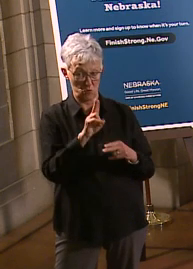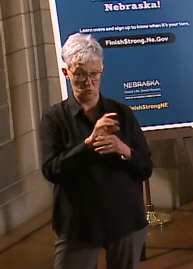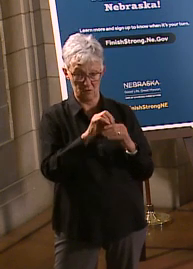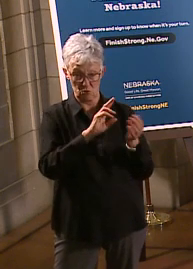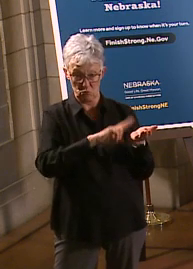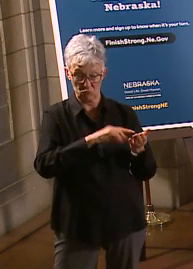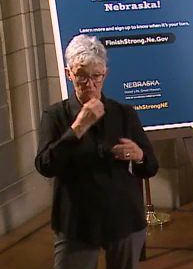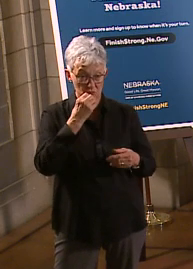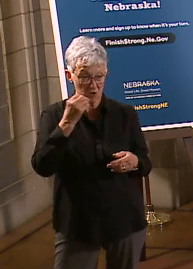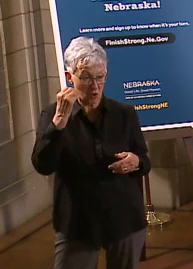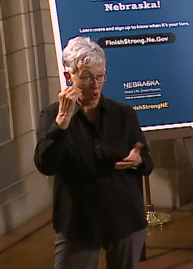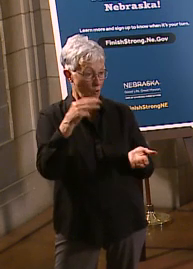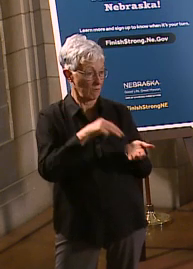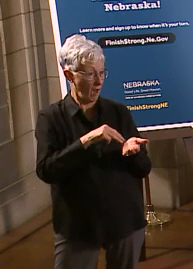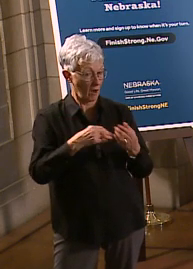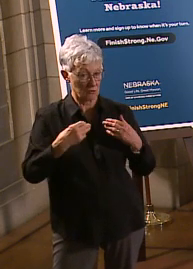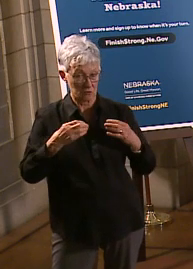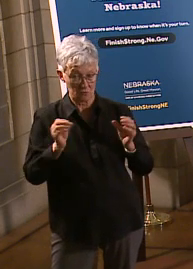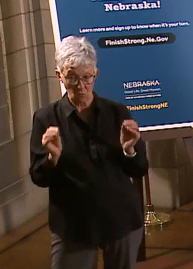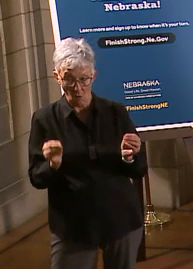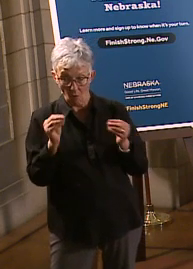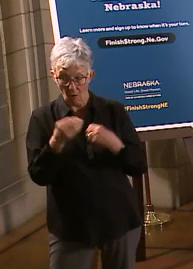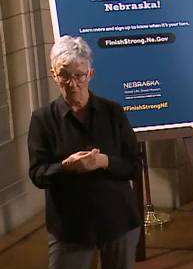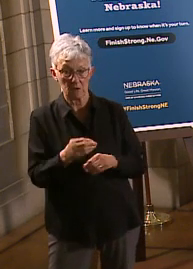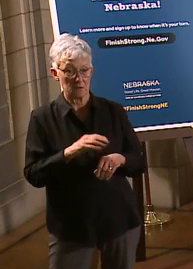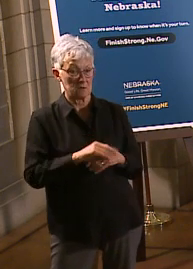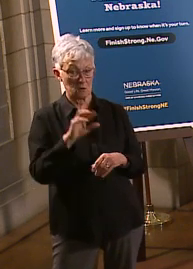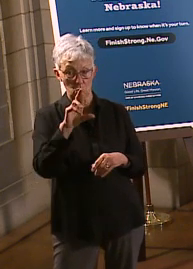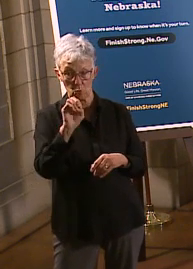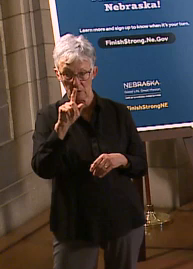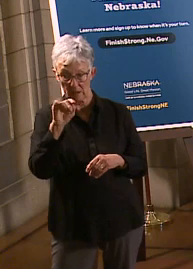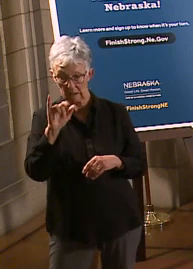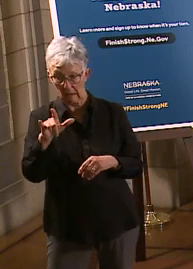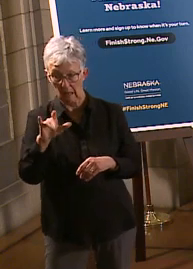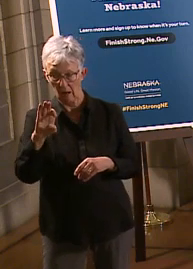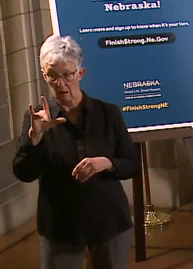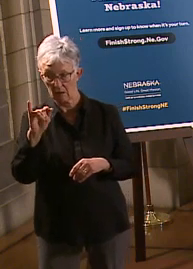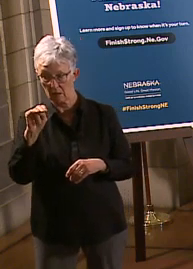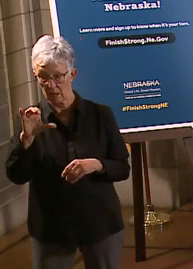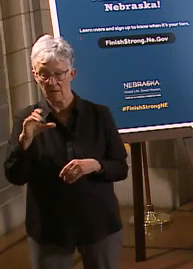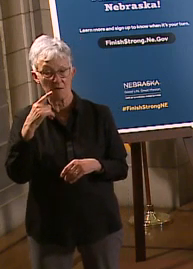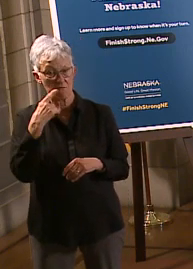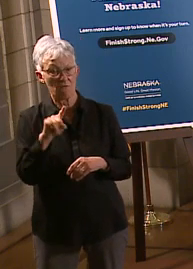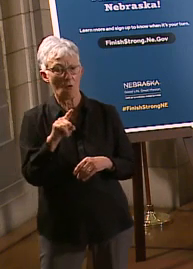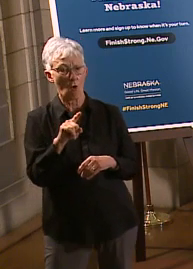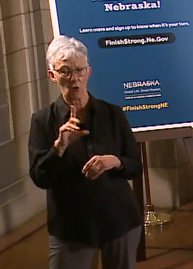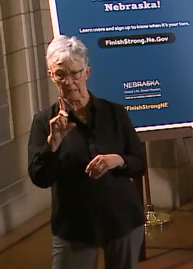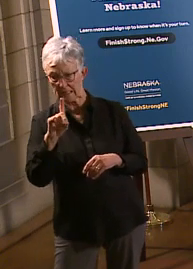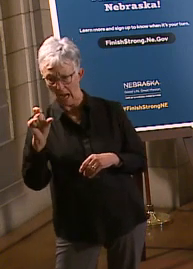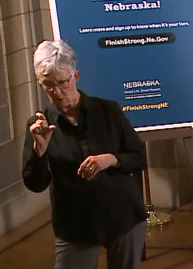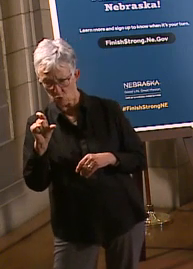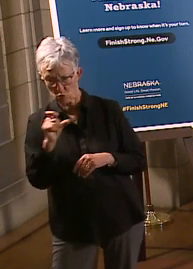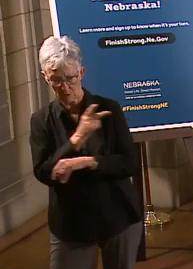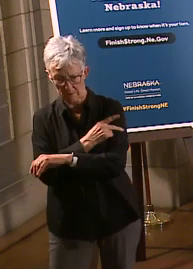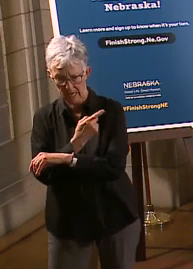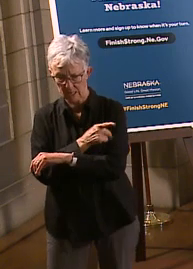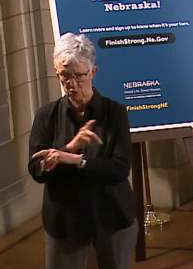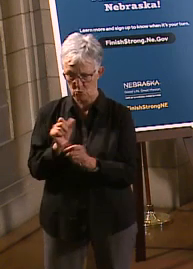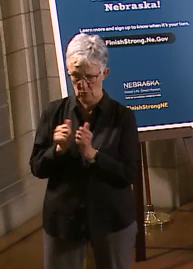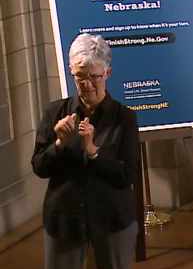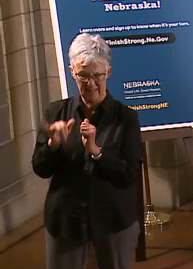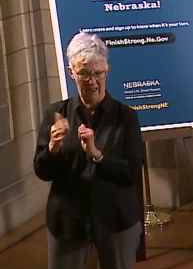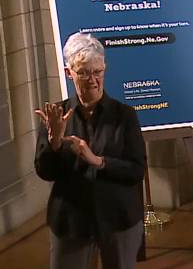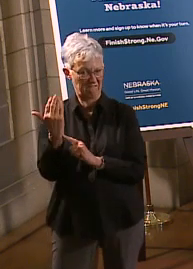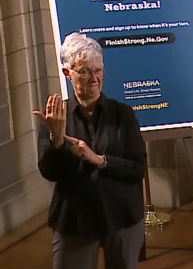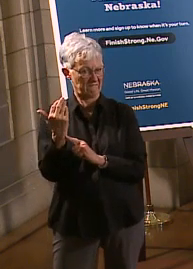physician offices, retail clinics to help diagnose patients or make sure that locations are safe with a 15-minute test